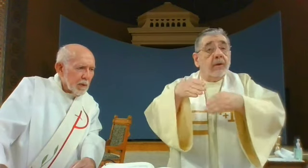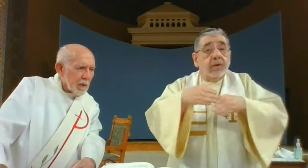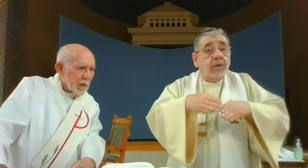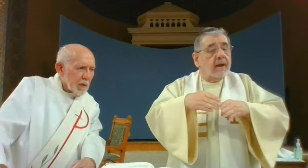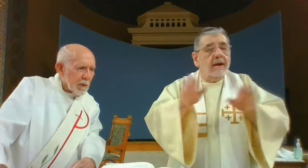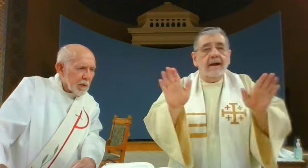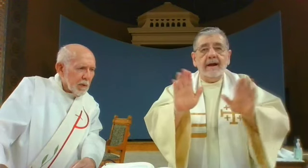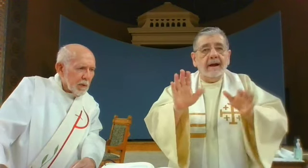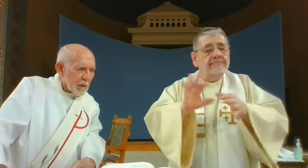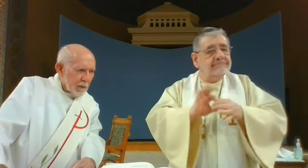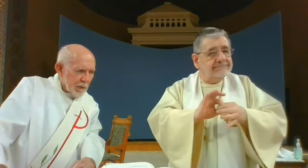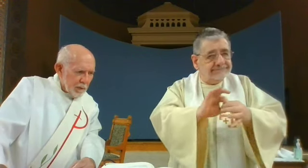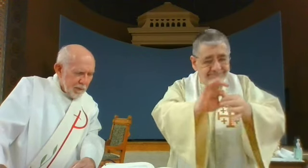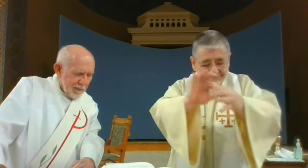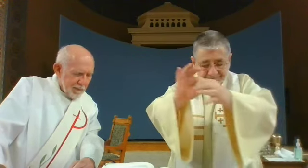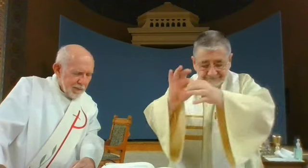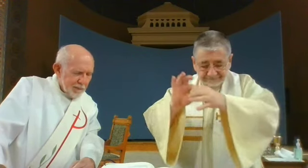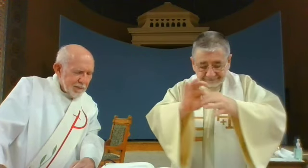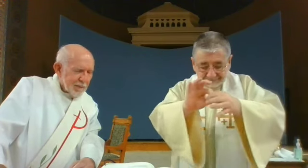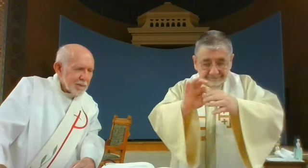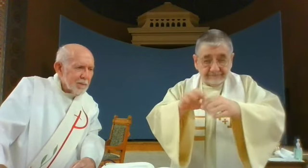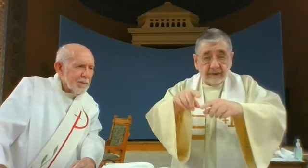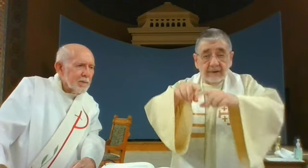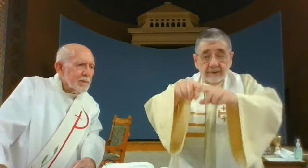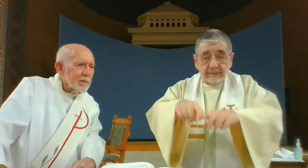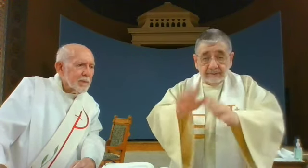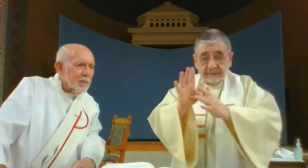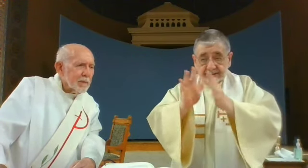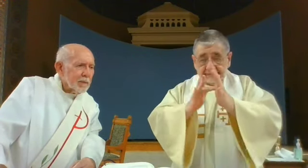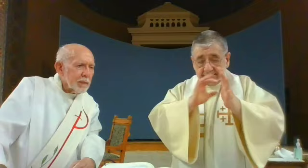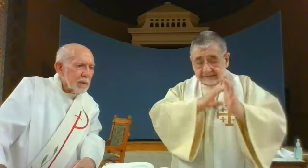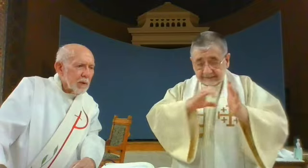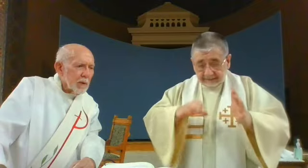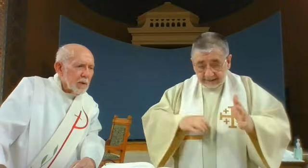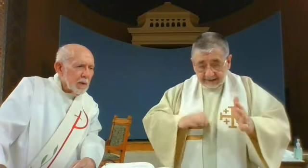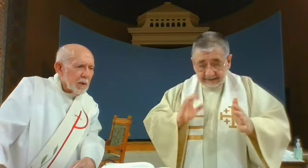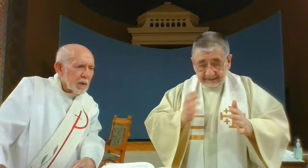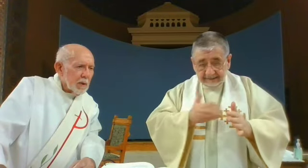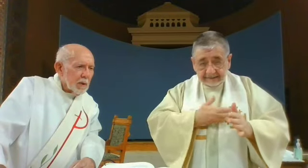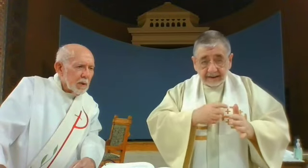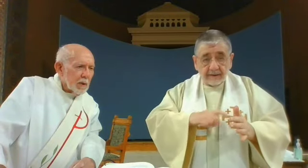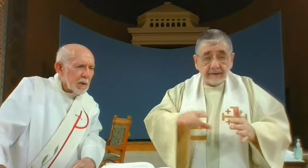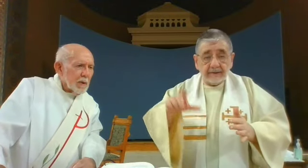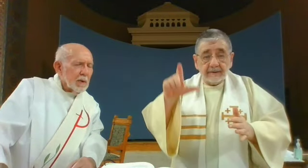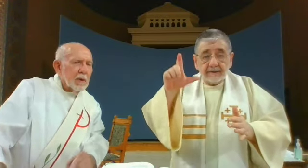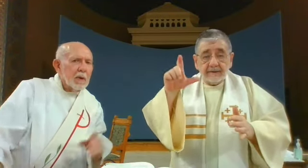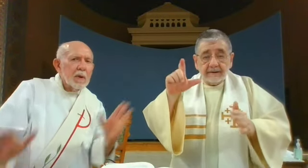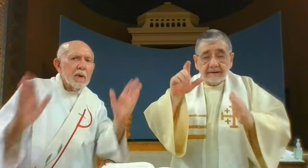and undivided unity. Through Christ our Lord. Amen.